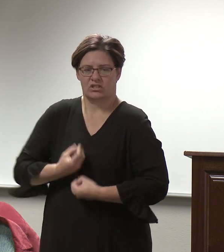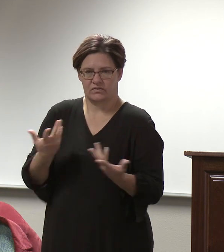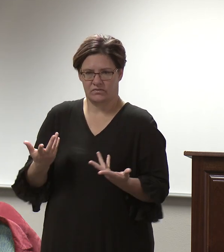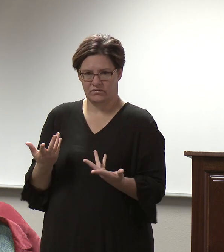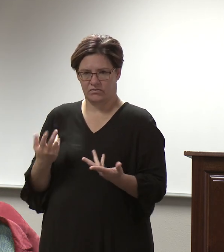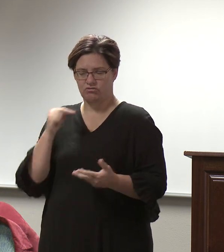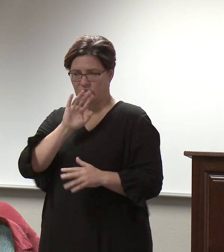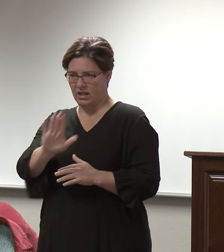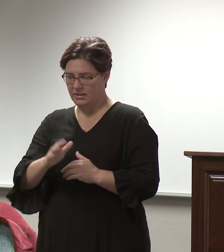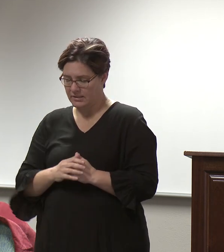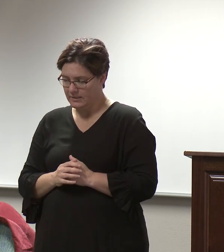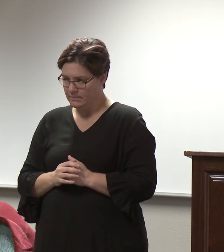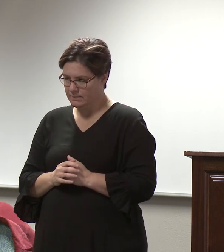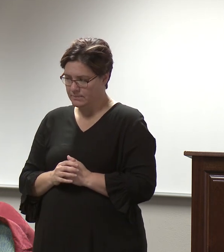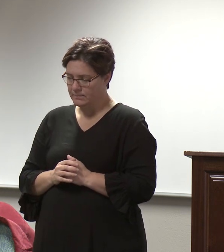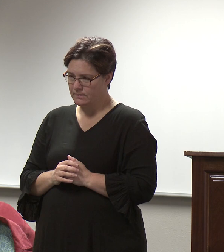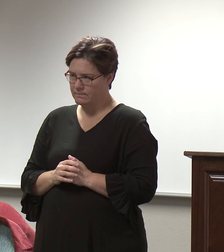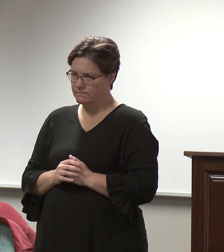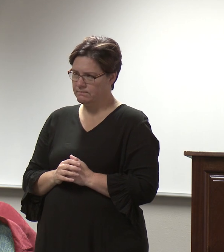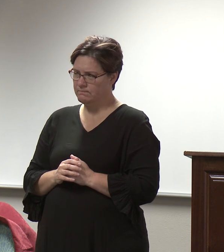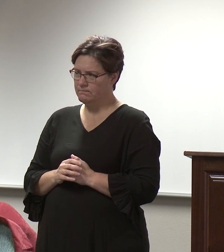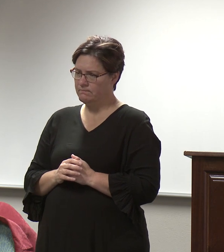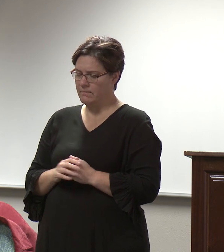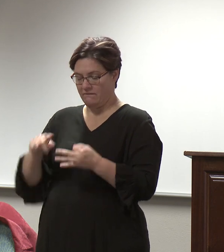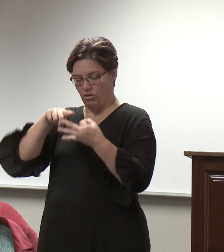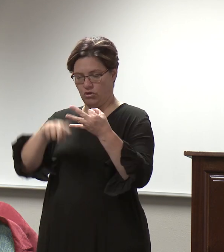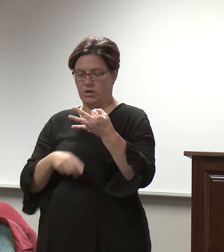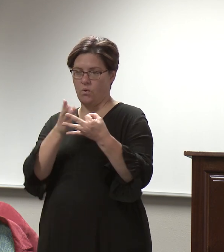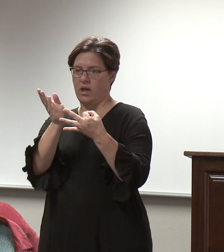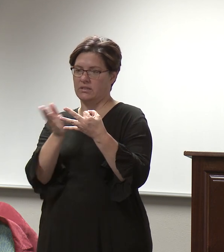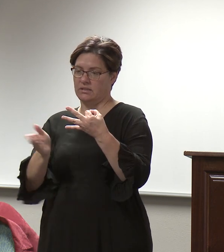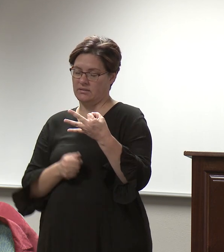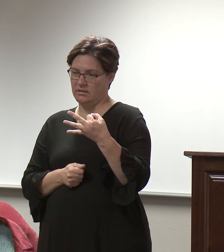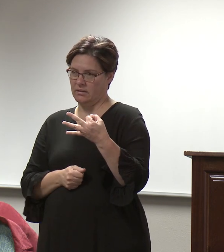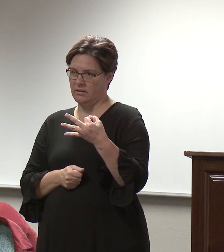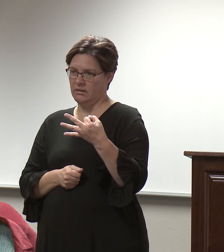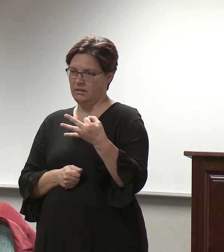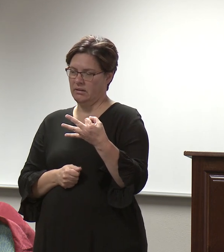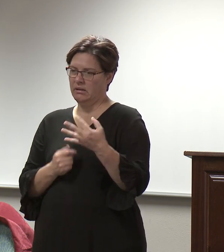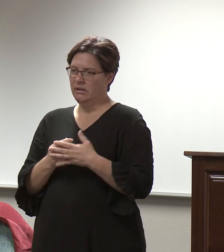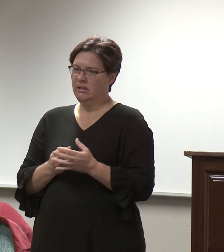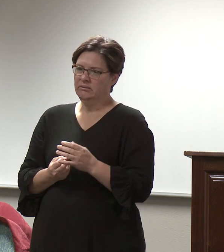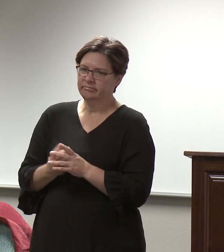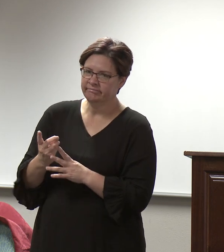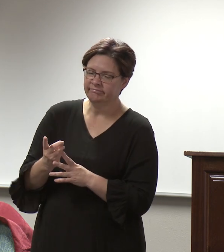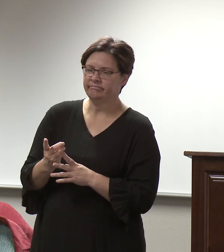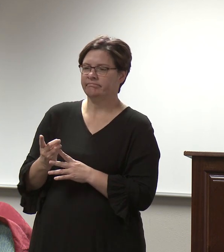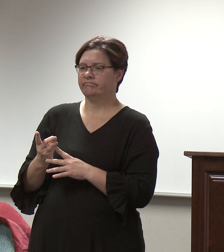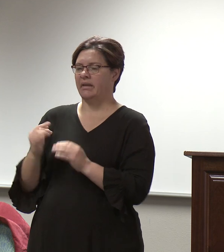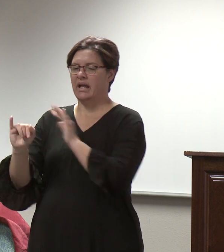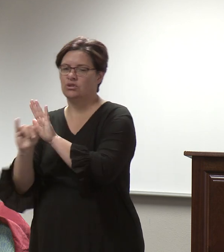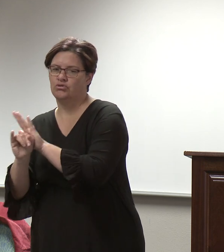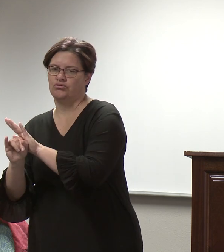rationality. But they were rationalities, and they were the three forms. They developed canons, they developed institutions, and so